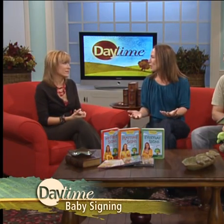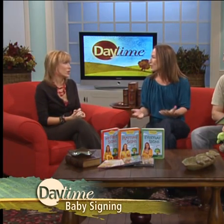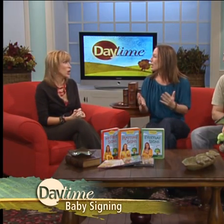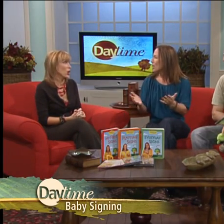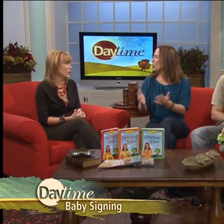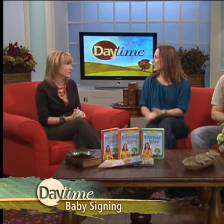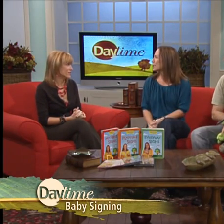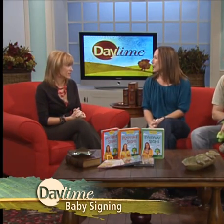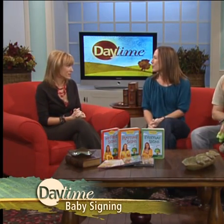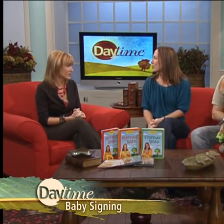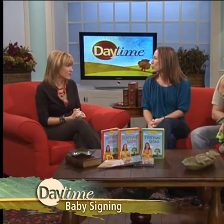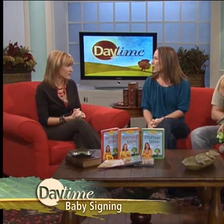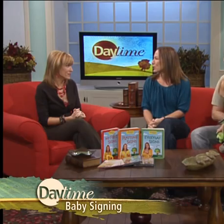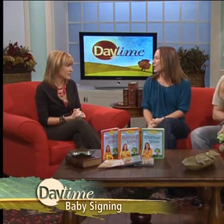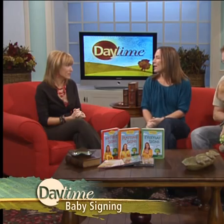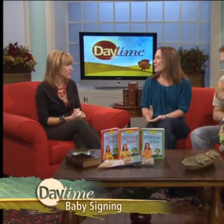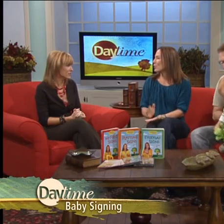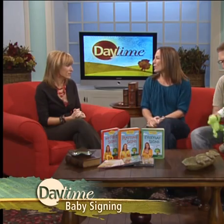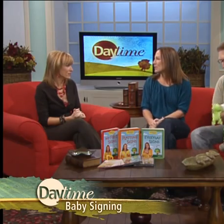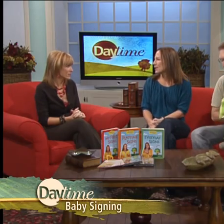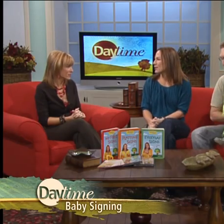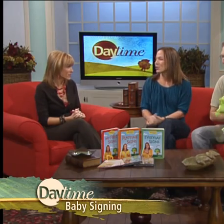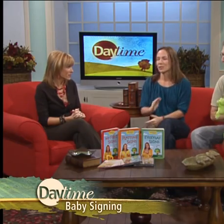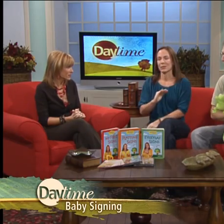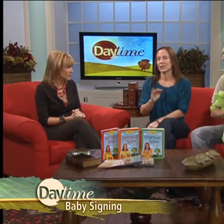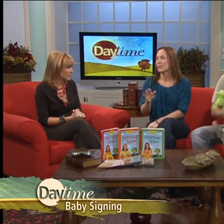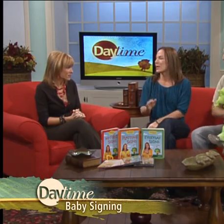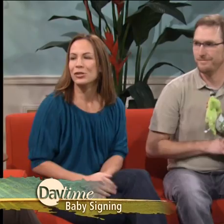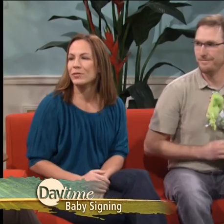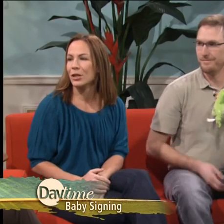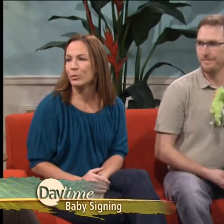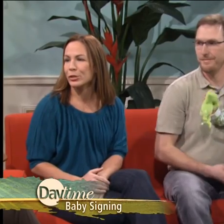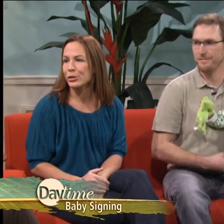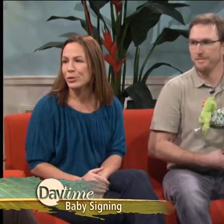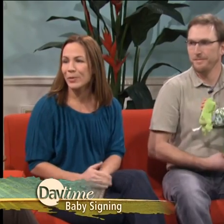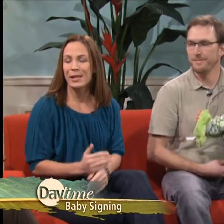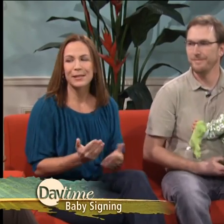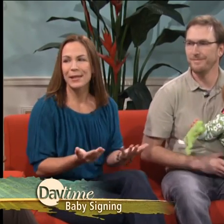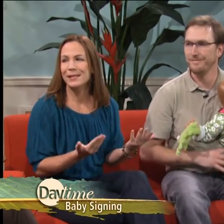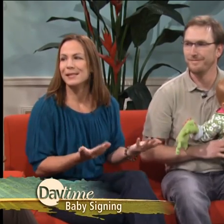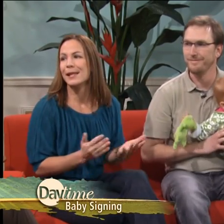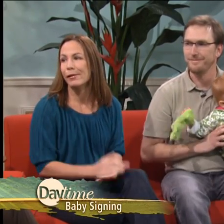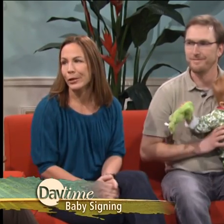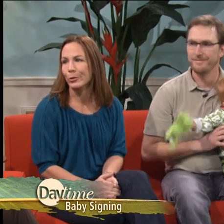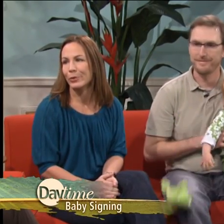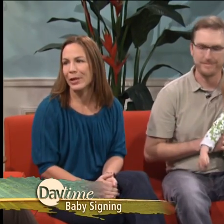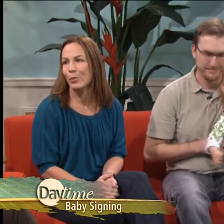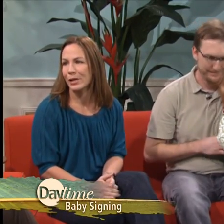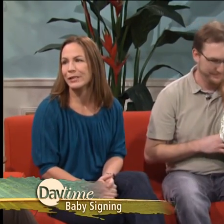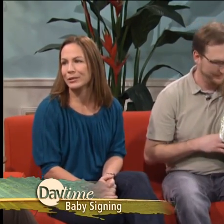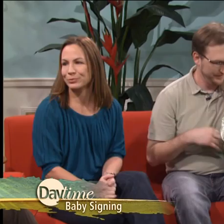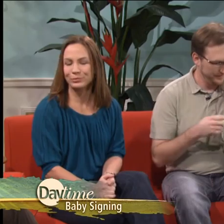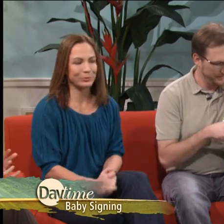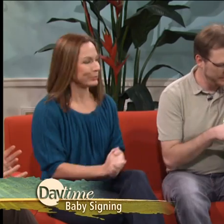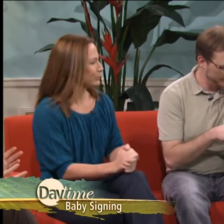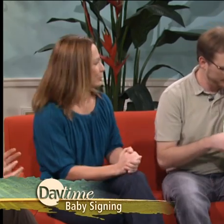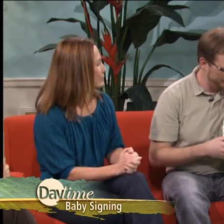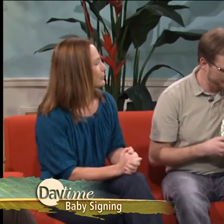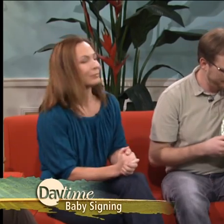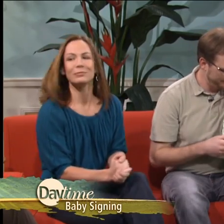don't. No. You still have frustration. But we've seen just elimination of terrible twos because the kids can tell you what they want. How quickly can they pick